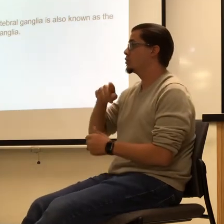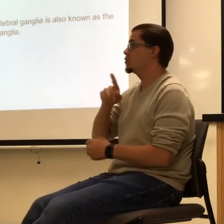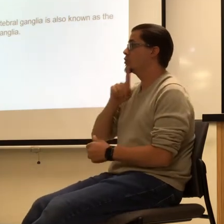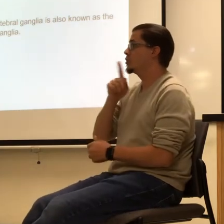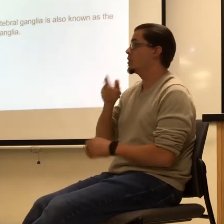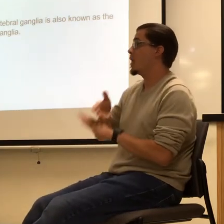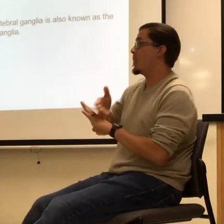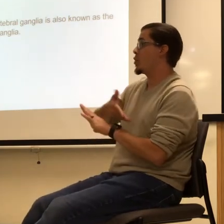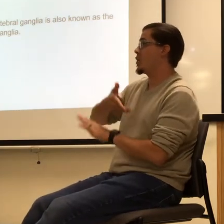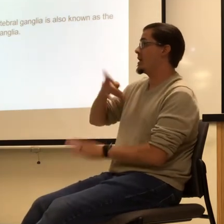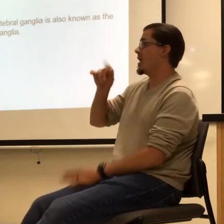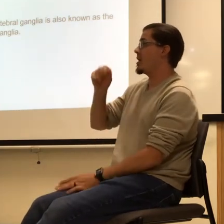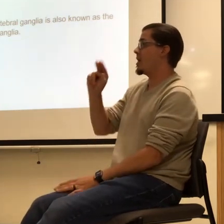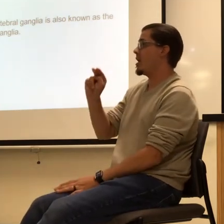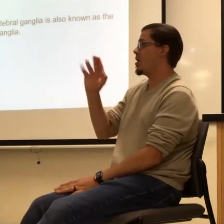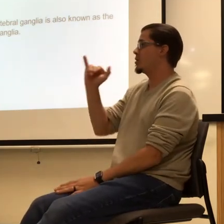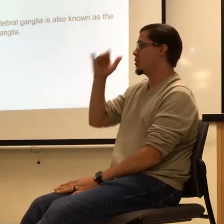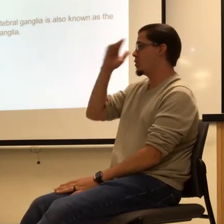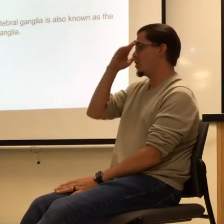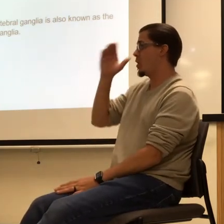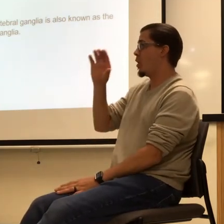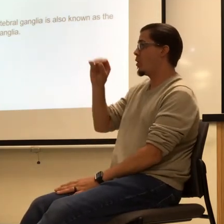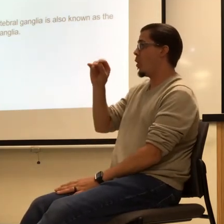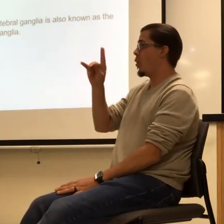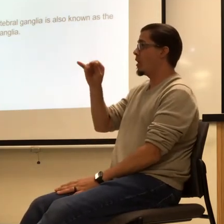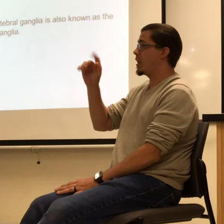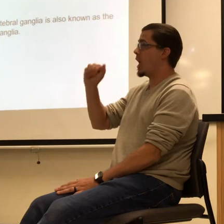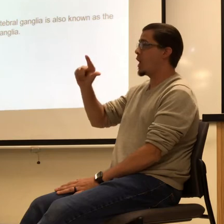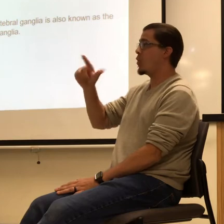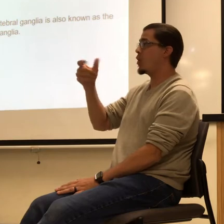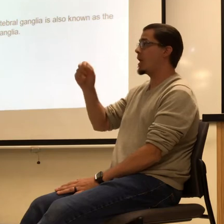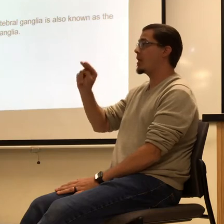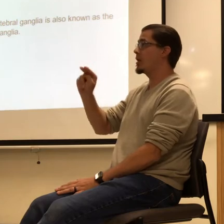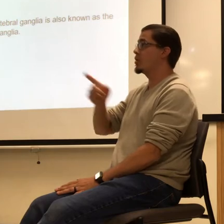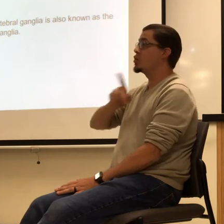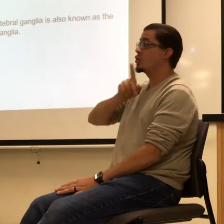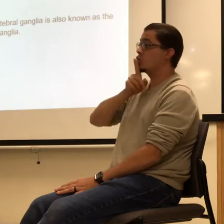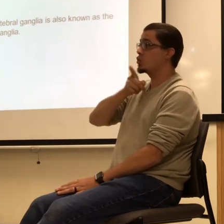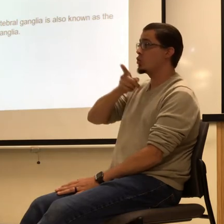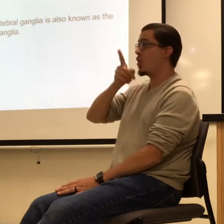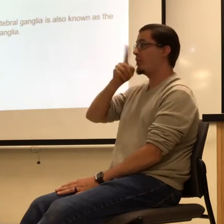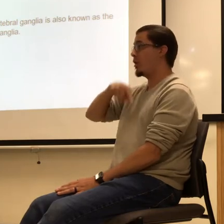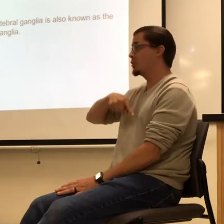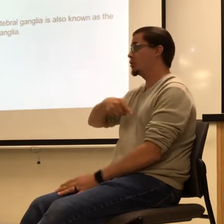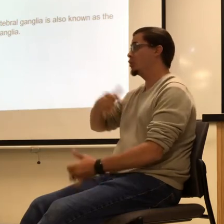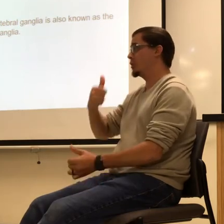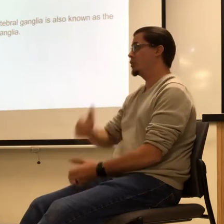The prevertebral ganglion is also known as the collateral ganglion. True or false?